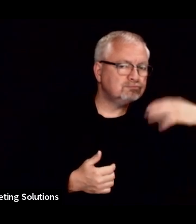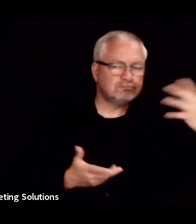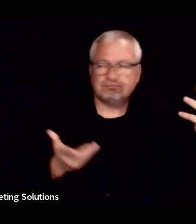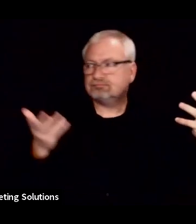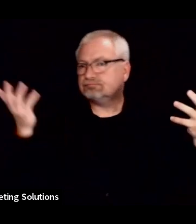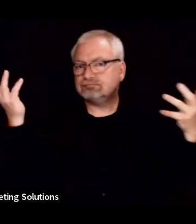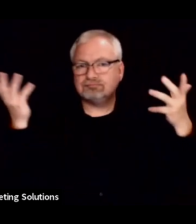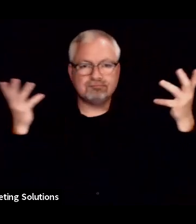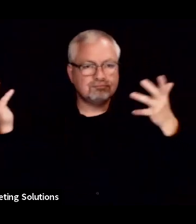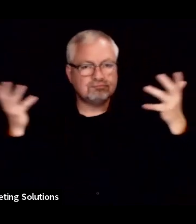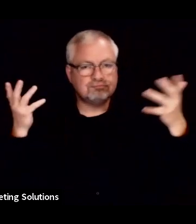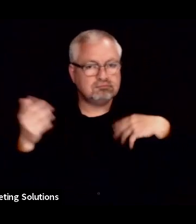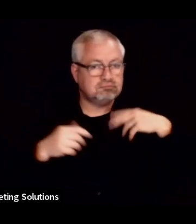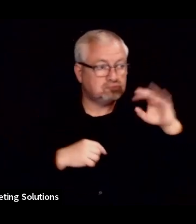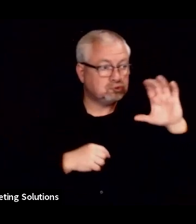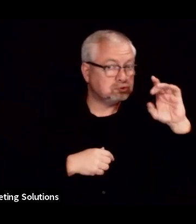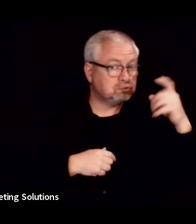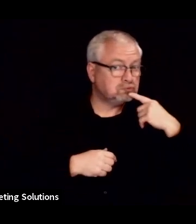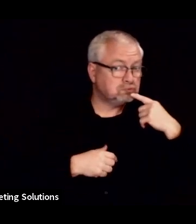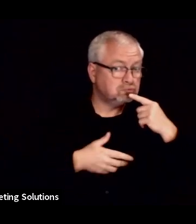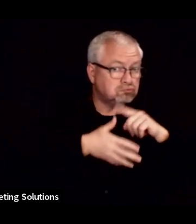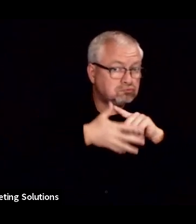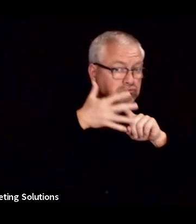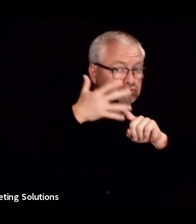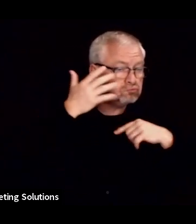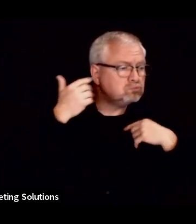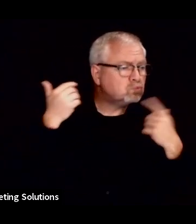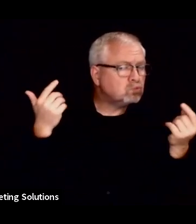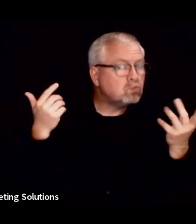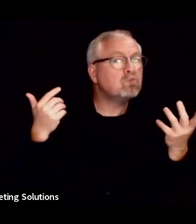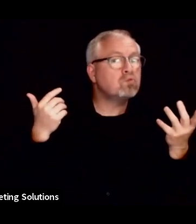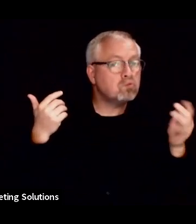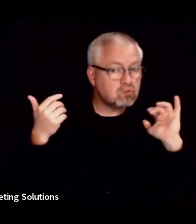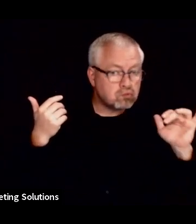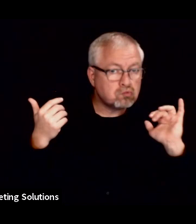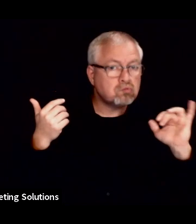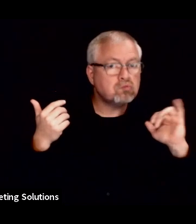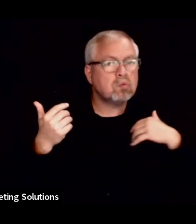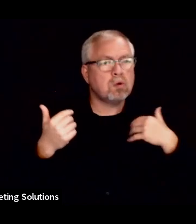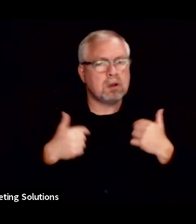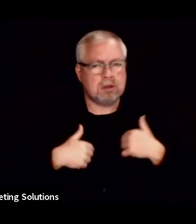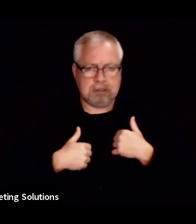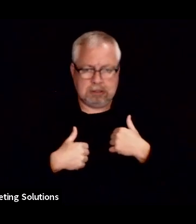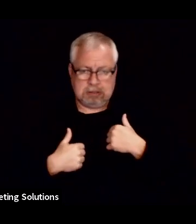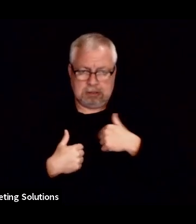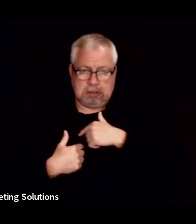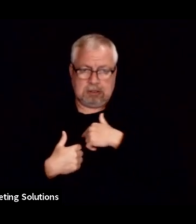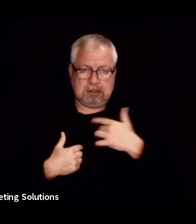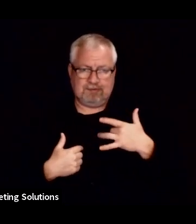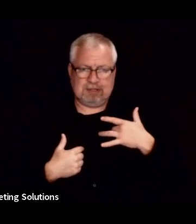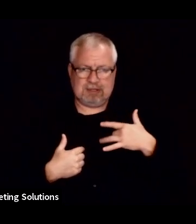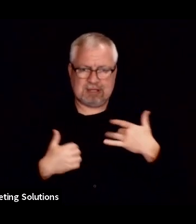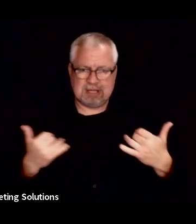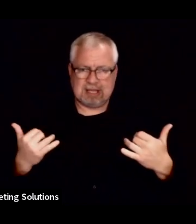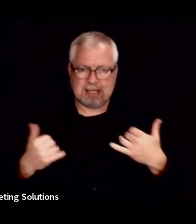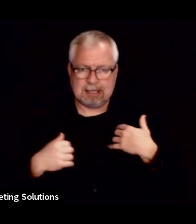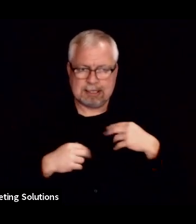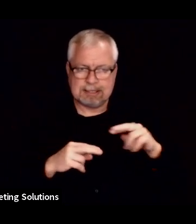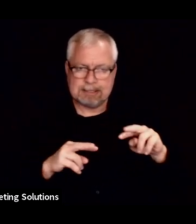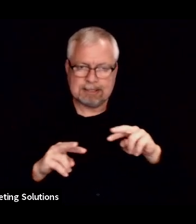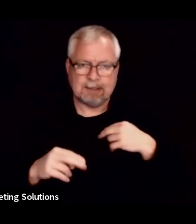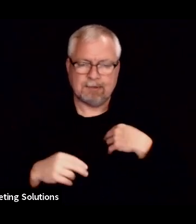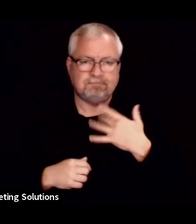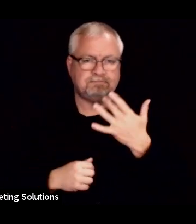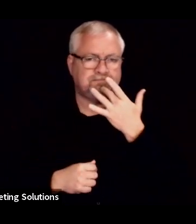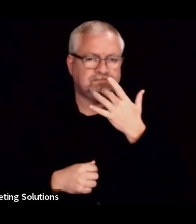CDC might come up with. We think, and I invite Dr. Linfield to comment on anything she knows about any